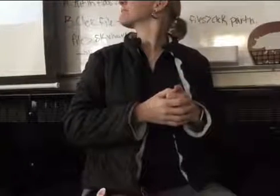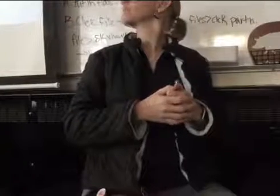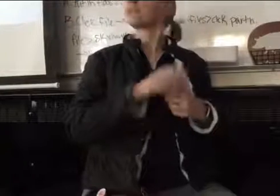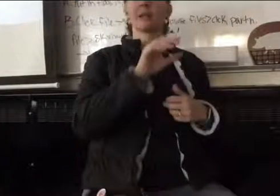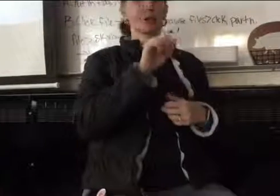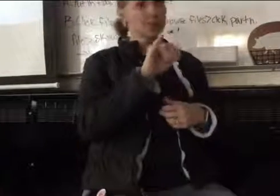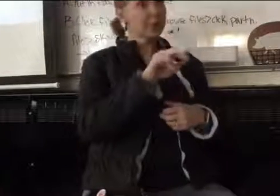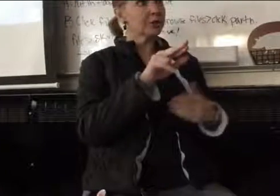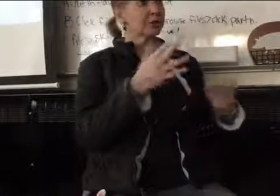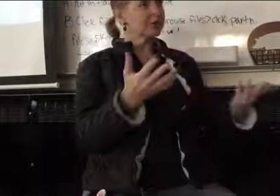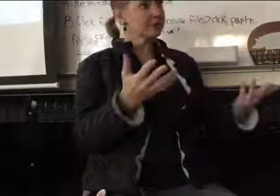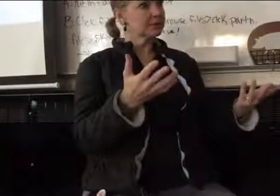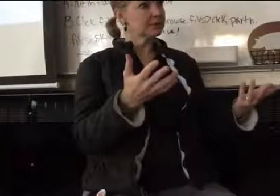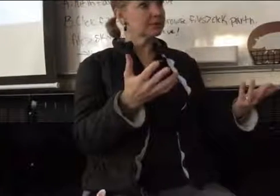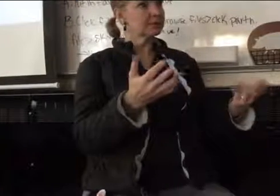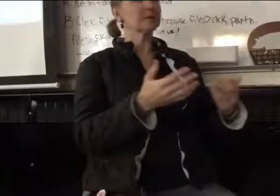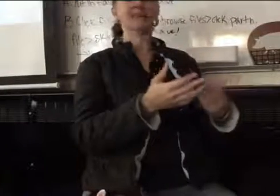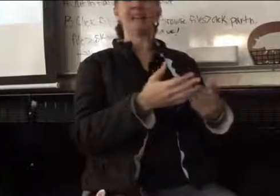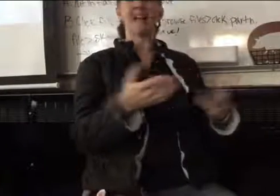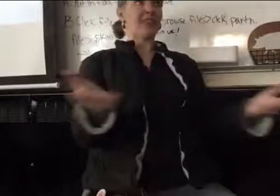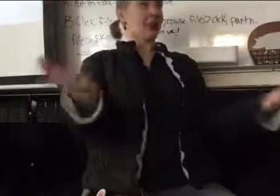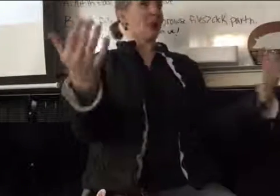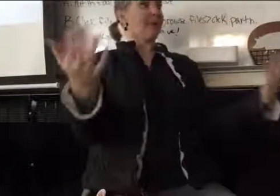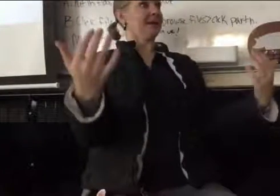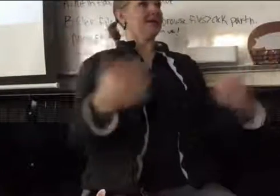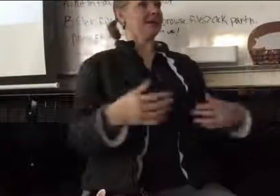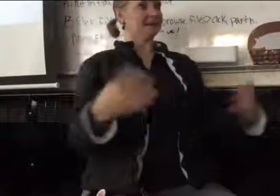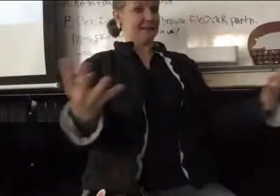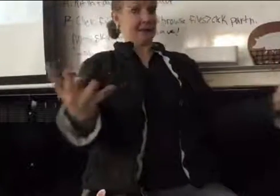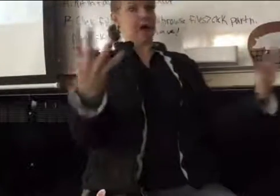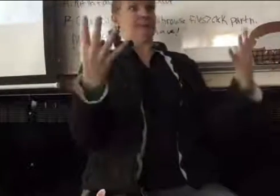Sir, here they come.